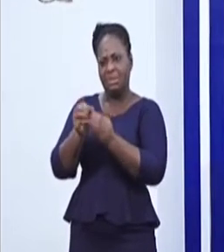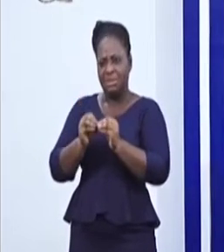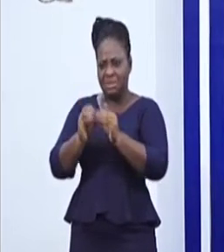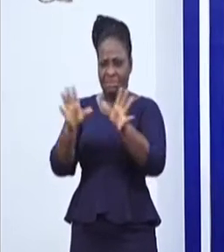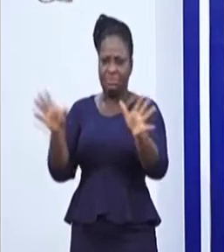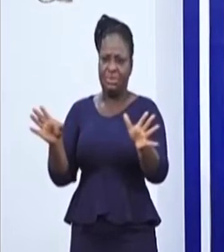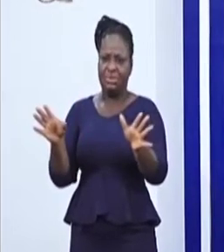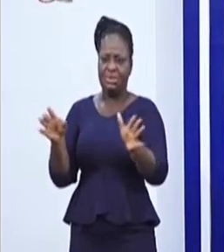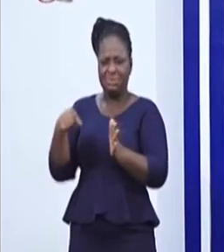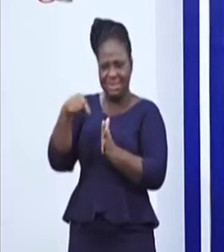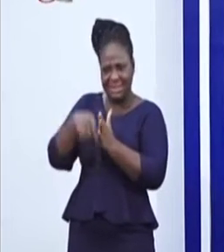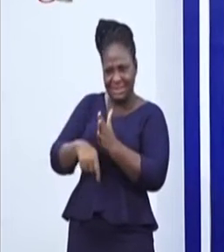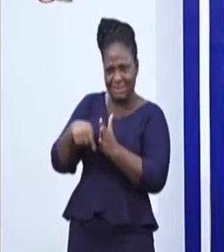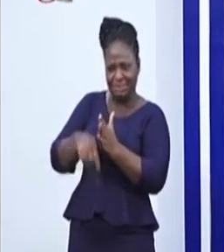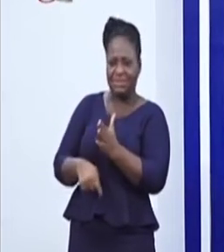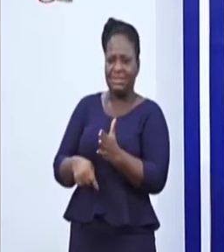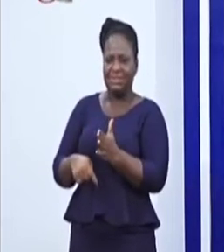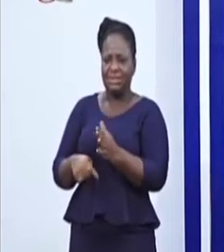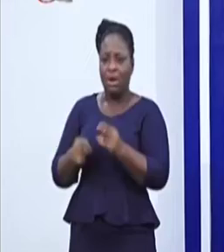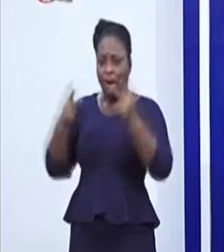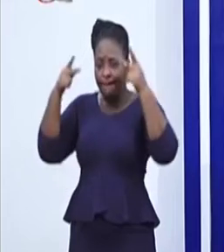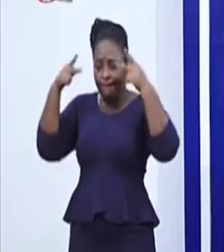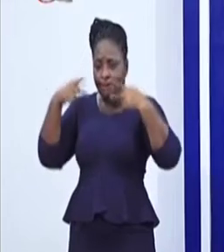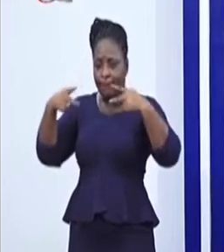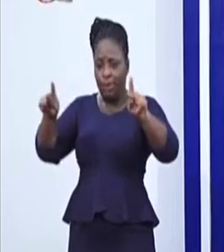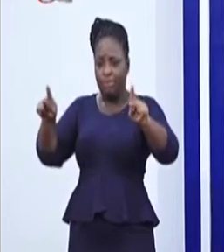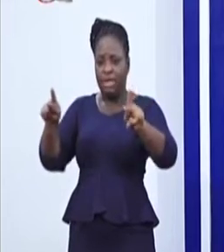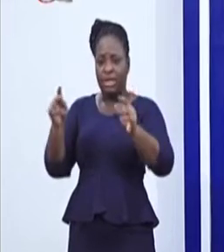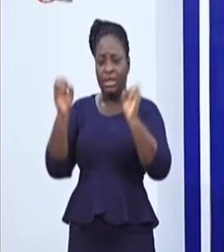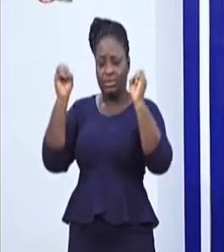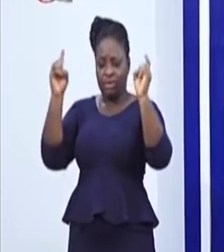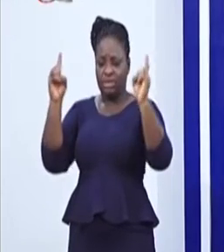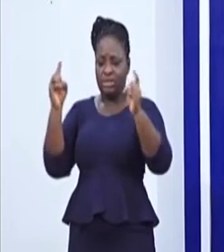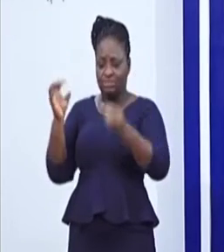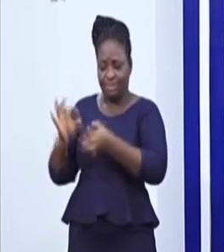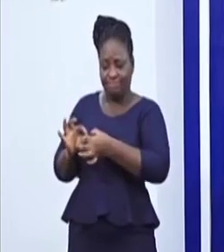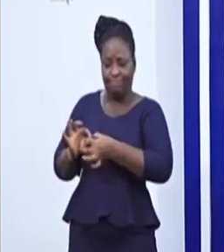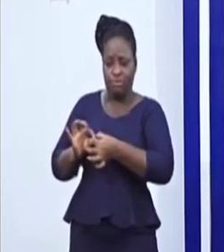efforts at deepening public education and cooperation.